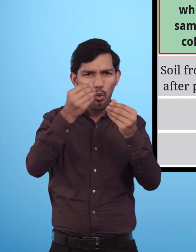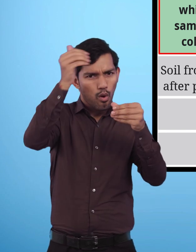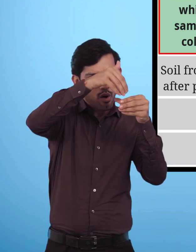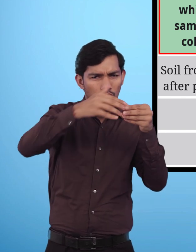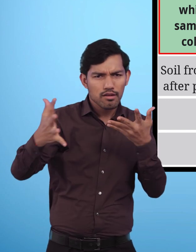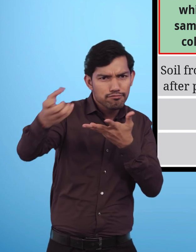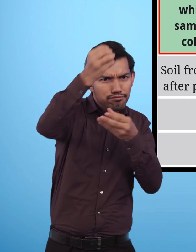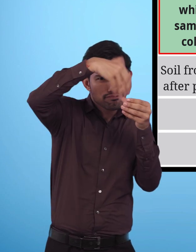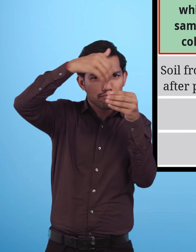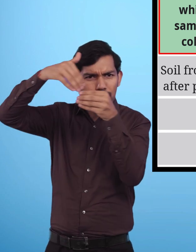was collected.